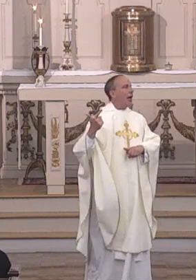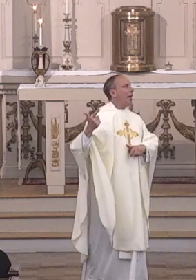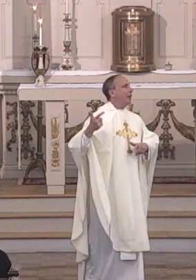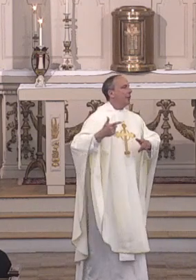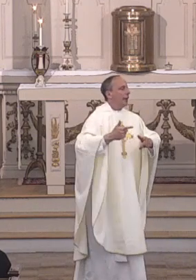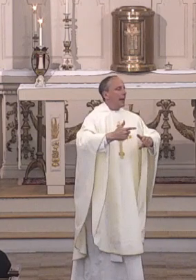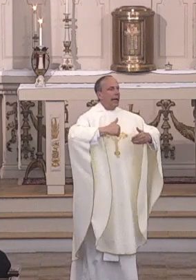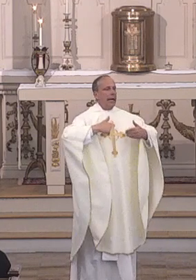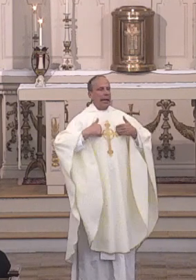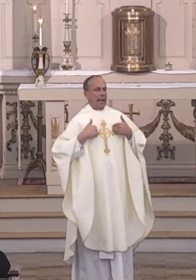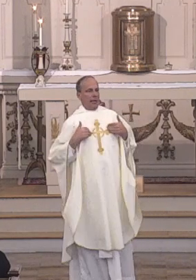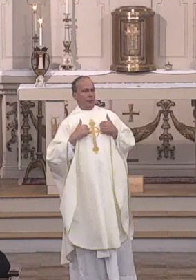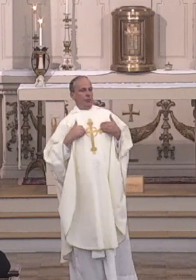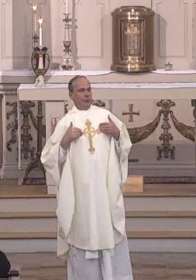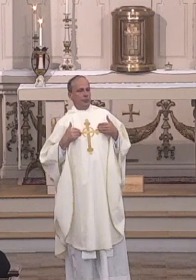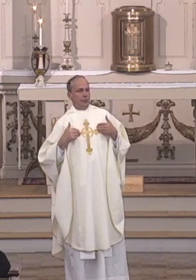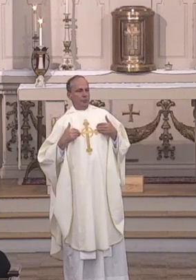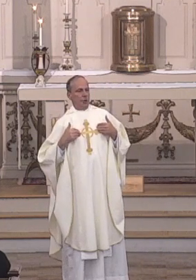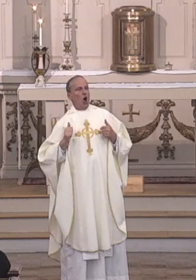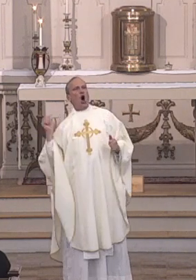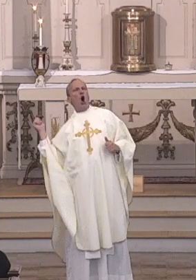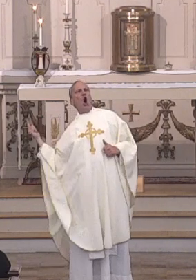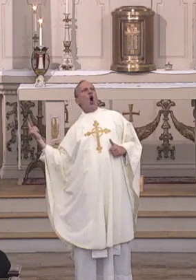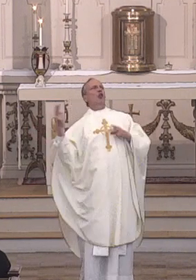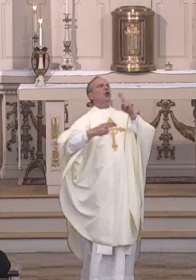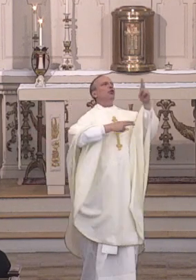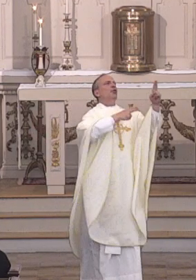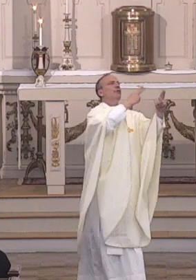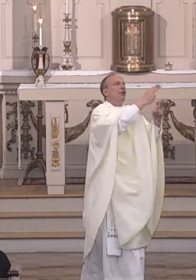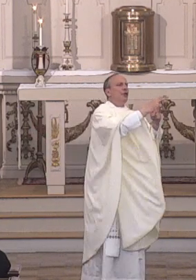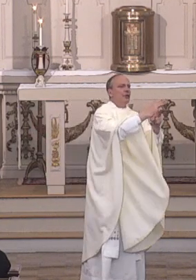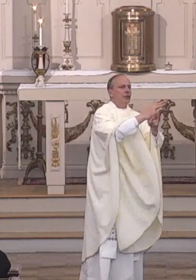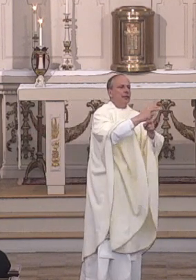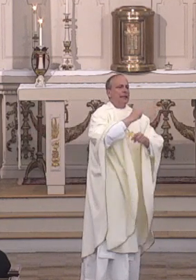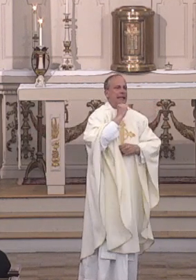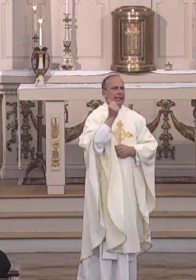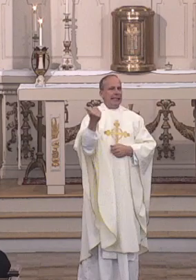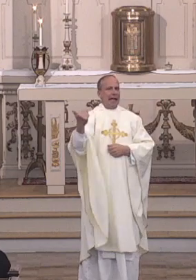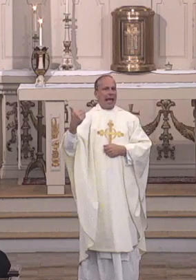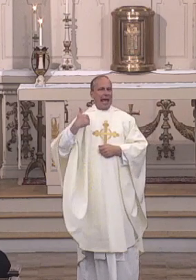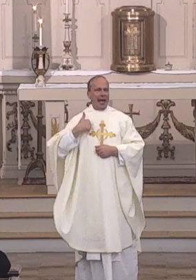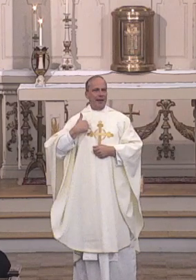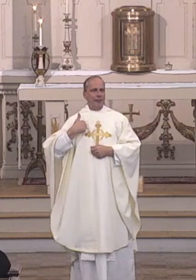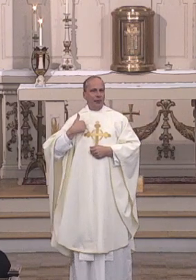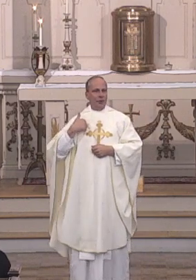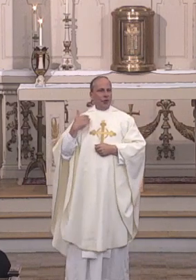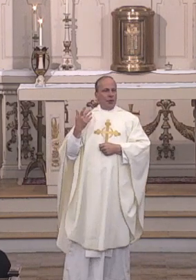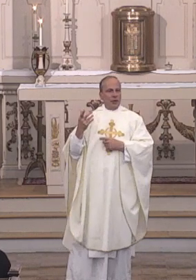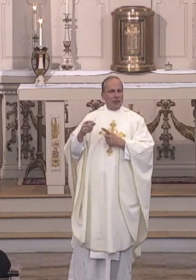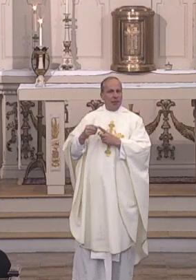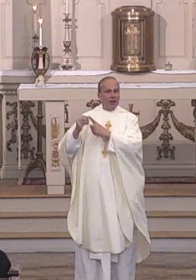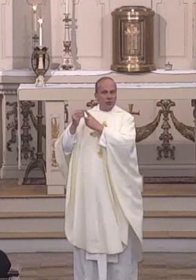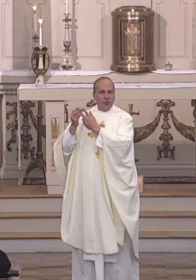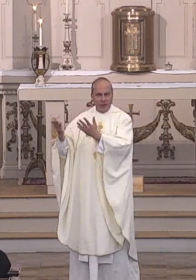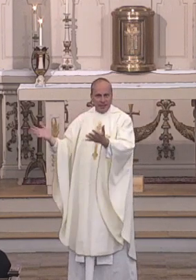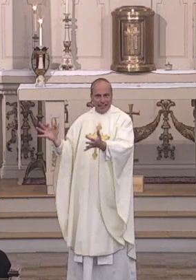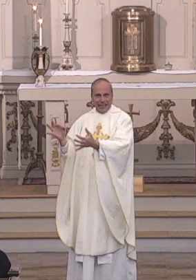apply to any other animals that you would not find anywhere else in the universe.